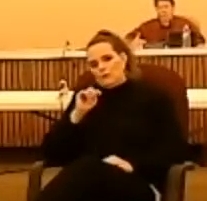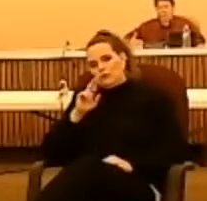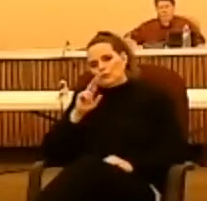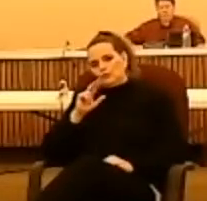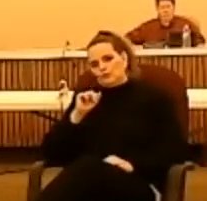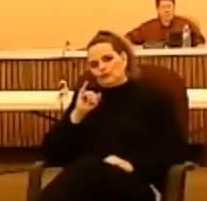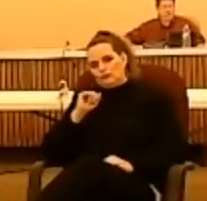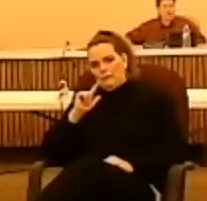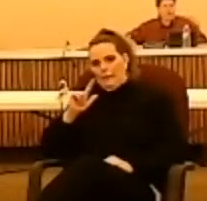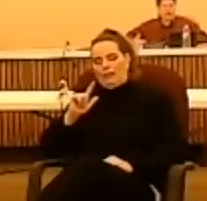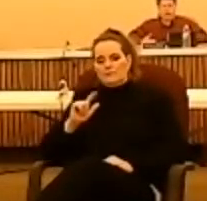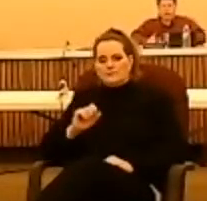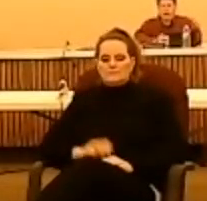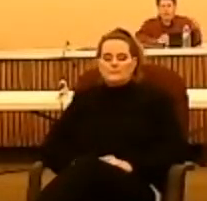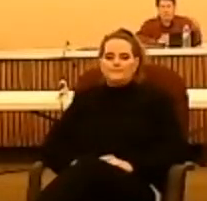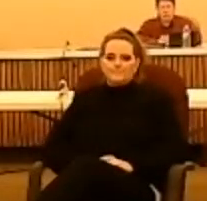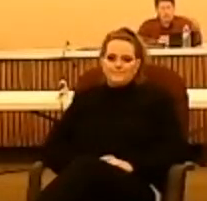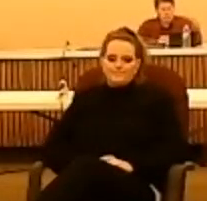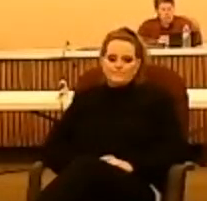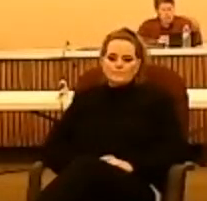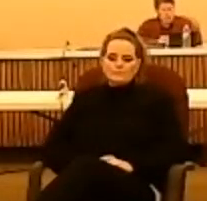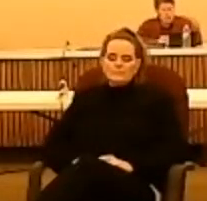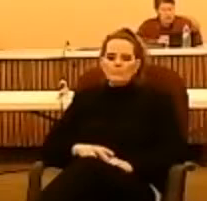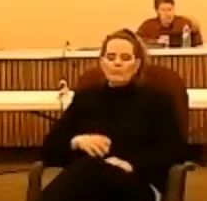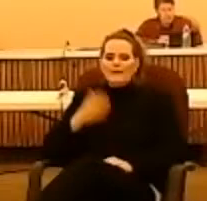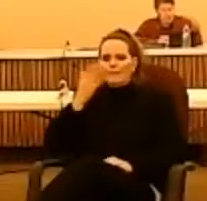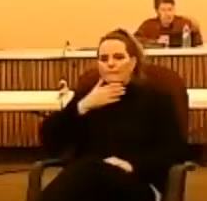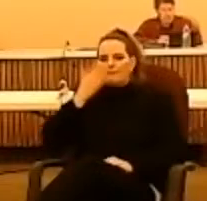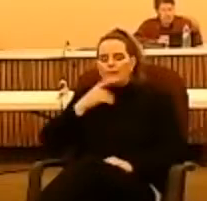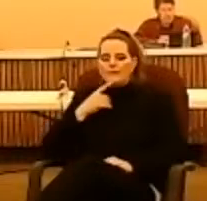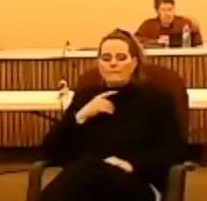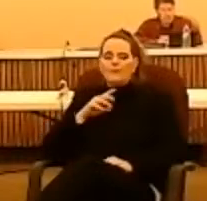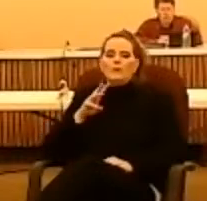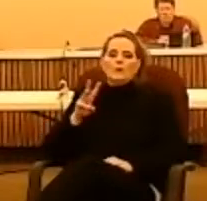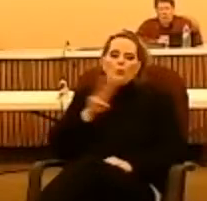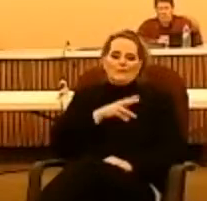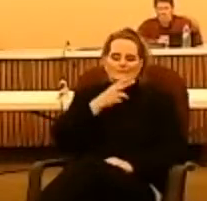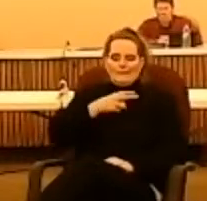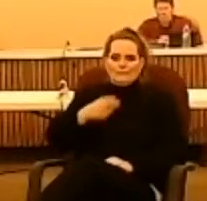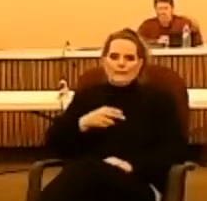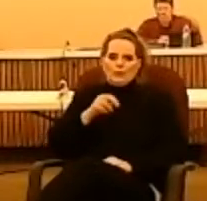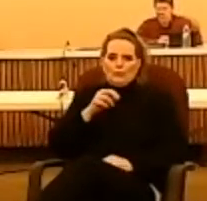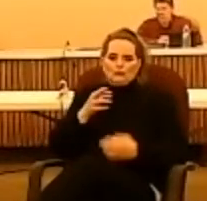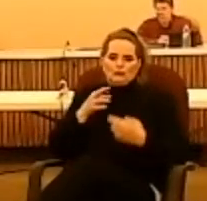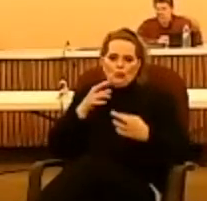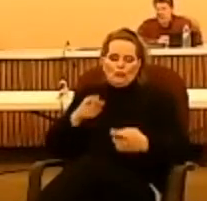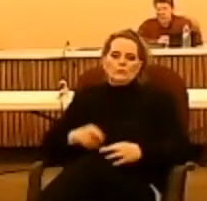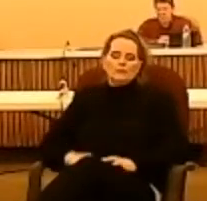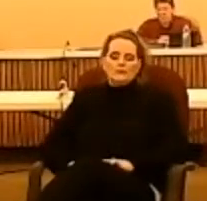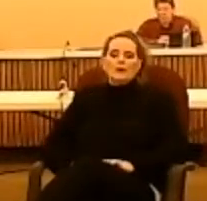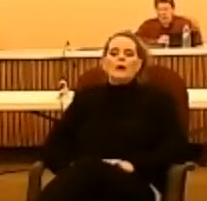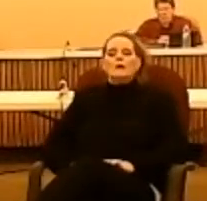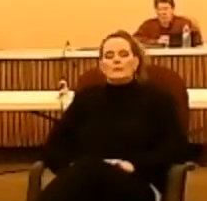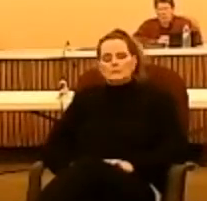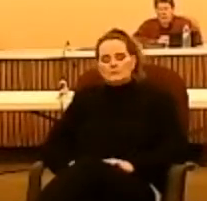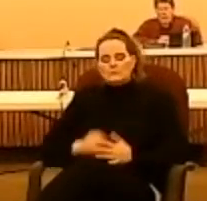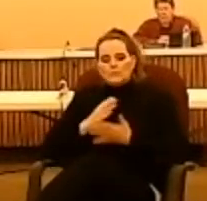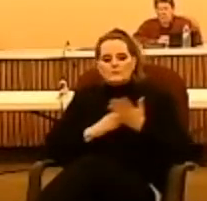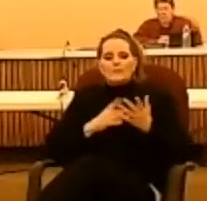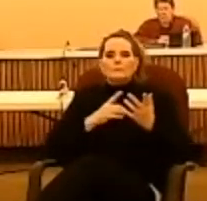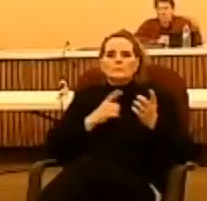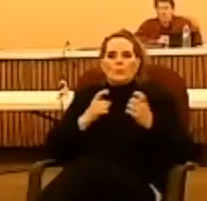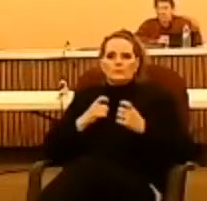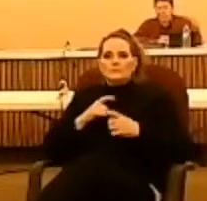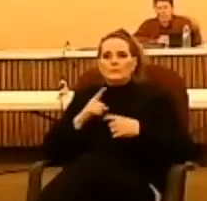Scottsville West Senator Road across the front of their property. There was some question about a resident had